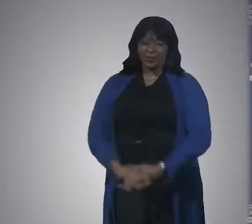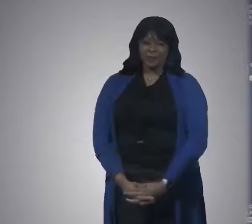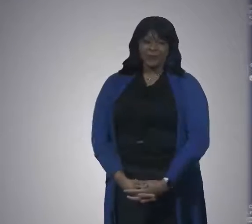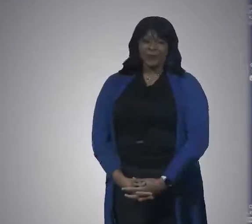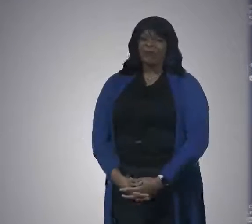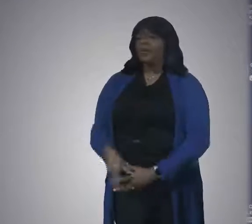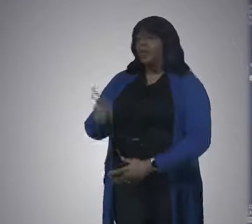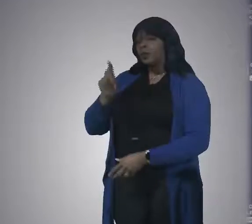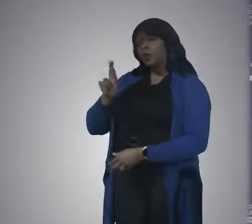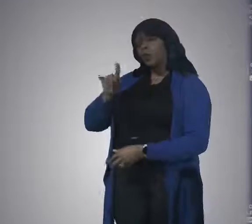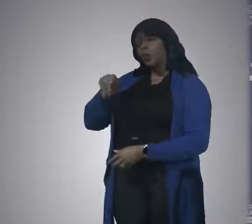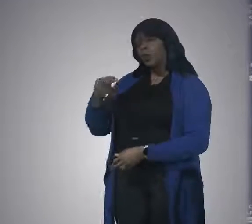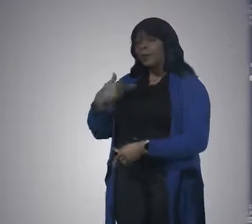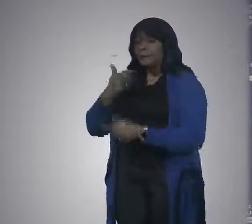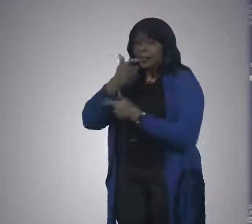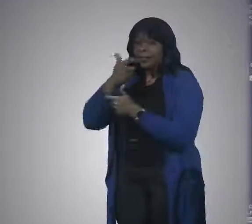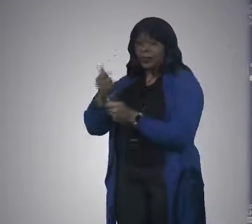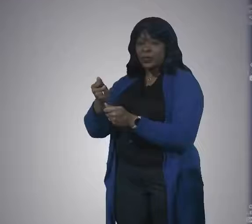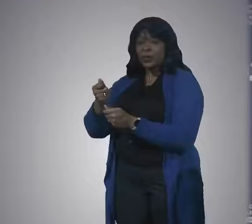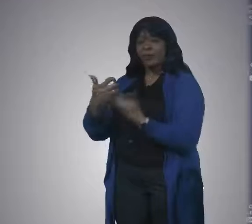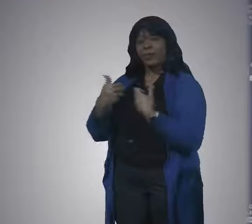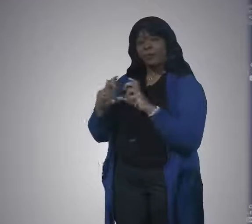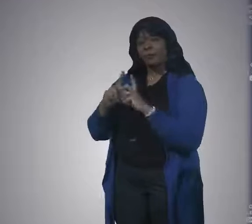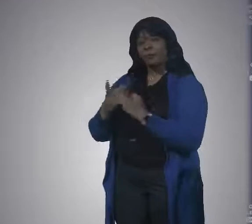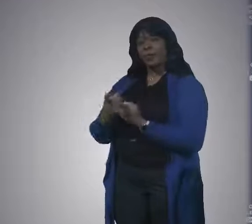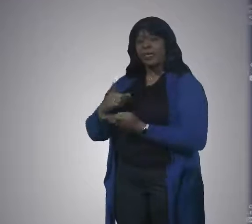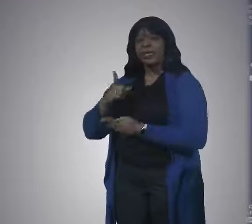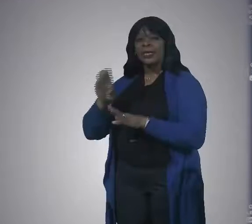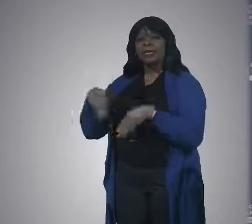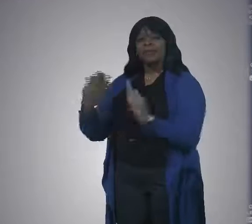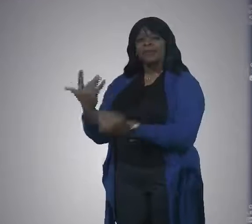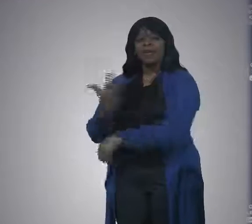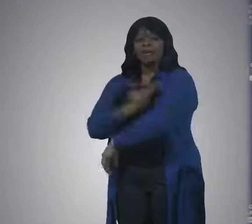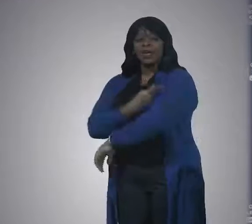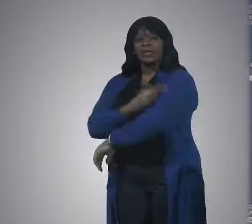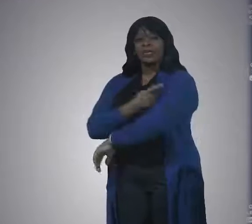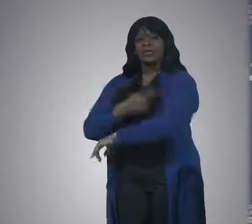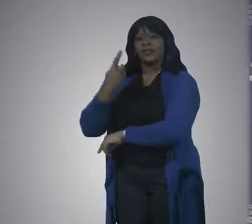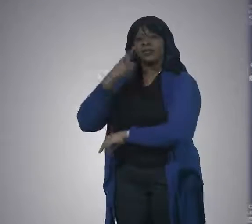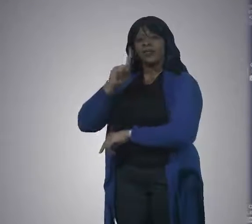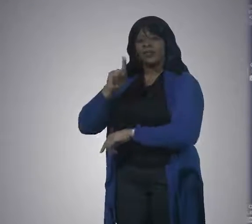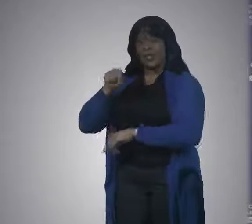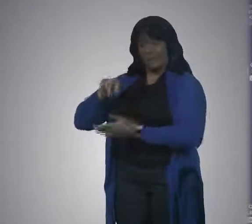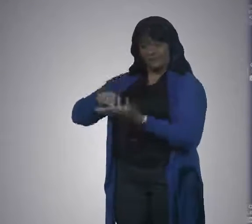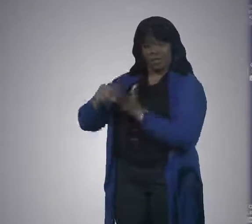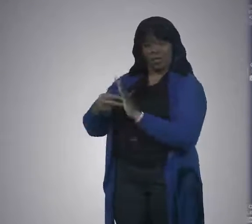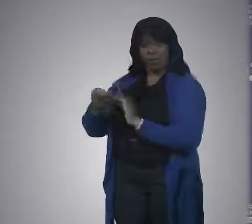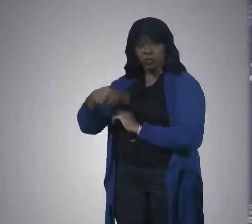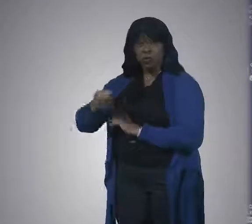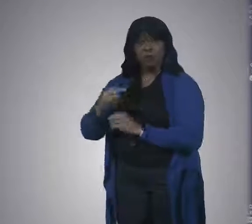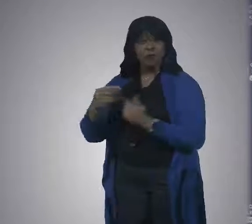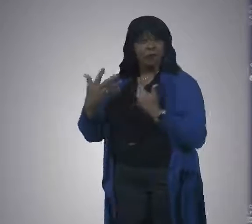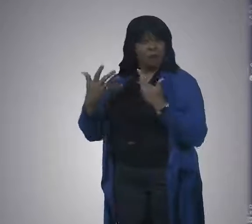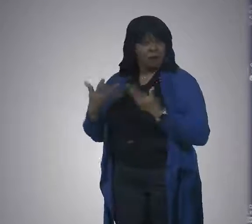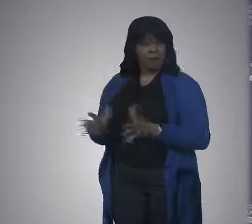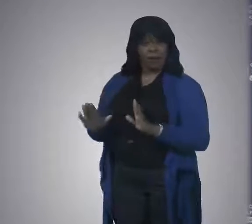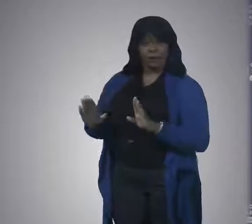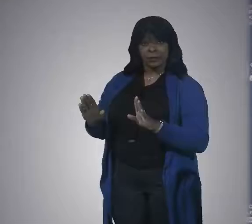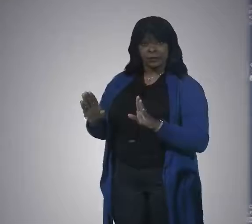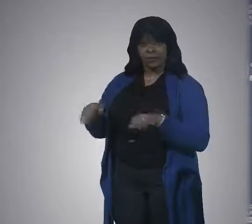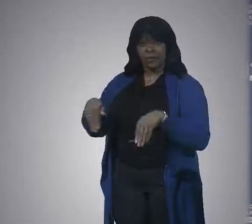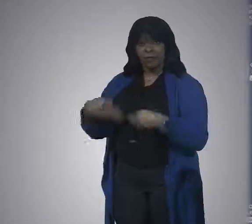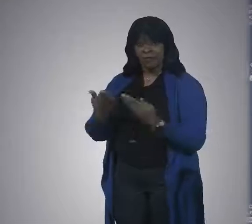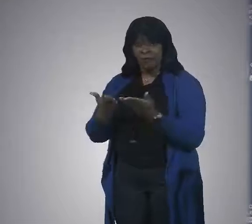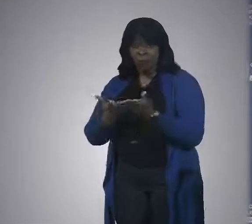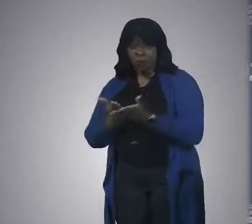Oh, Dr. Randolph, I'm interested that the health department is giving vaccinations. Does this mean that you have been given the